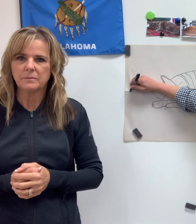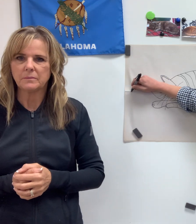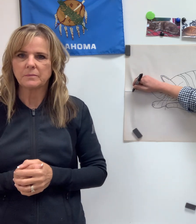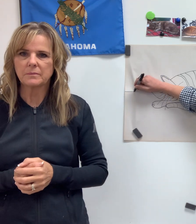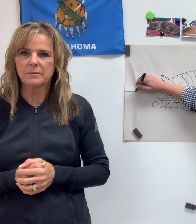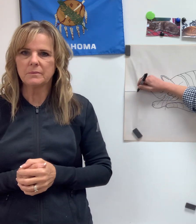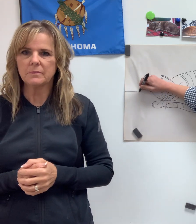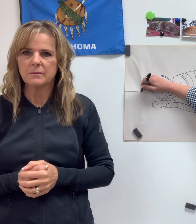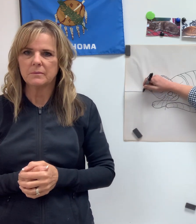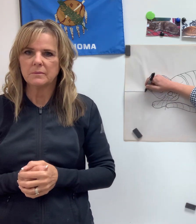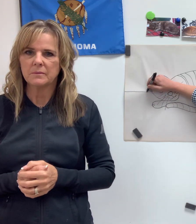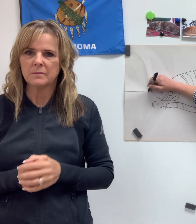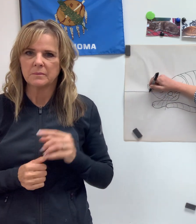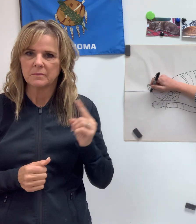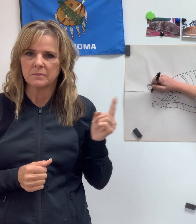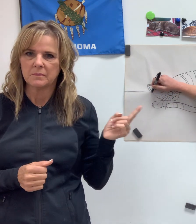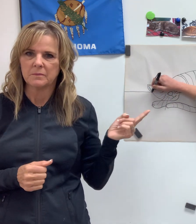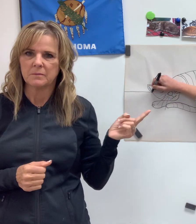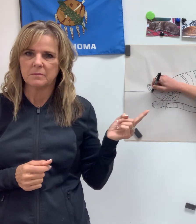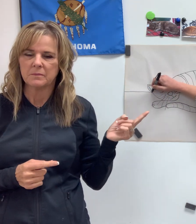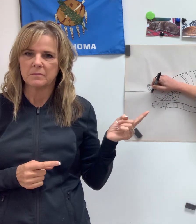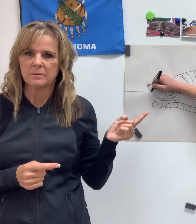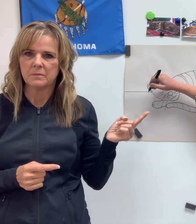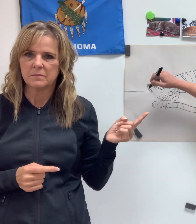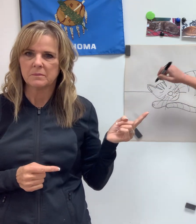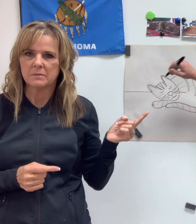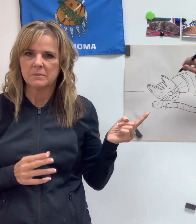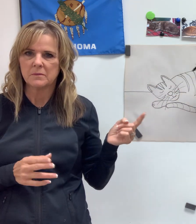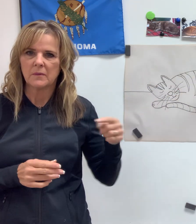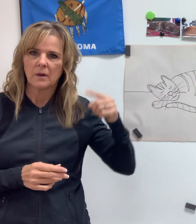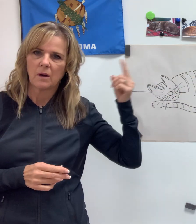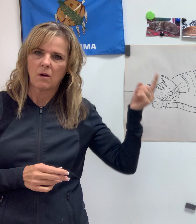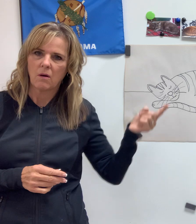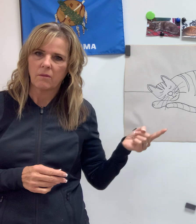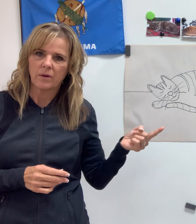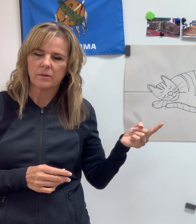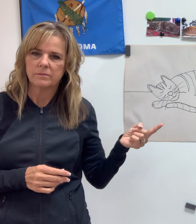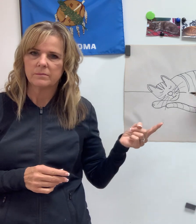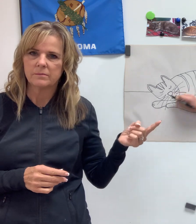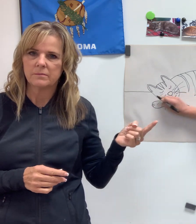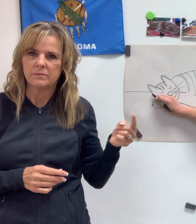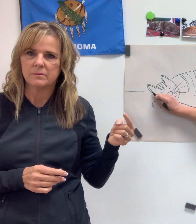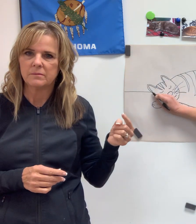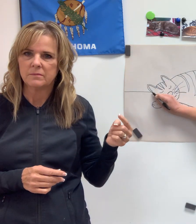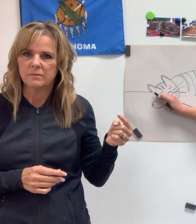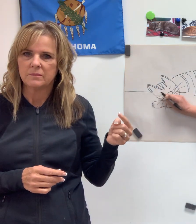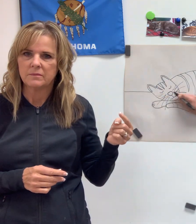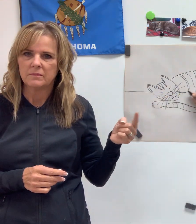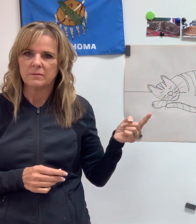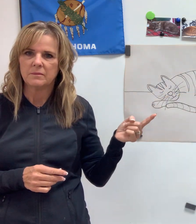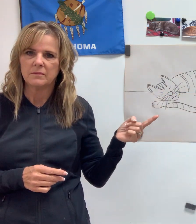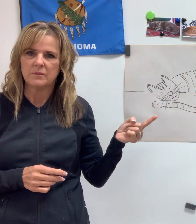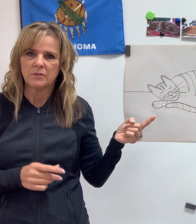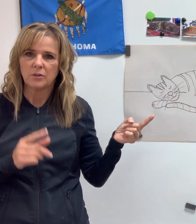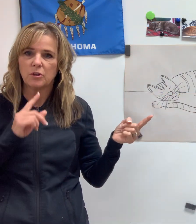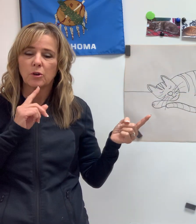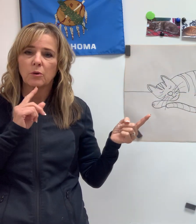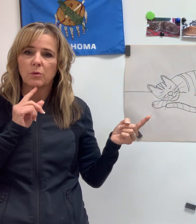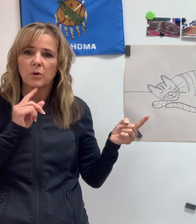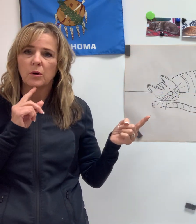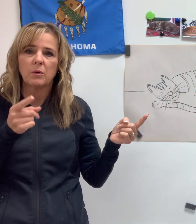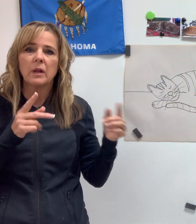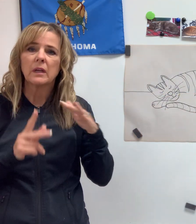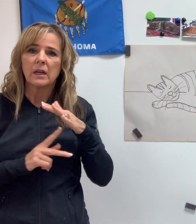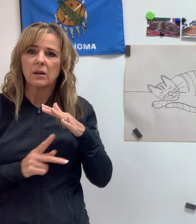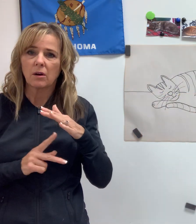I'm gonna make that line all the way across. I'm gonna stop, jump over. You guys are really, especially my kindergartners who've never done this before,